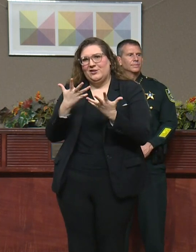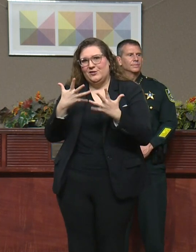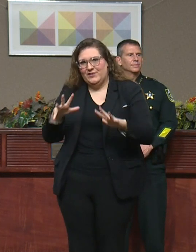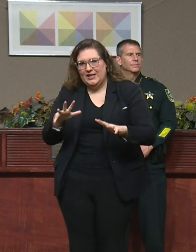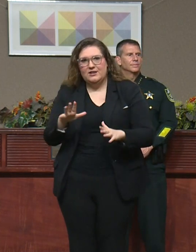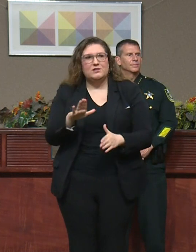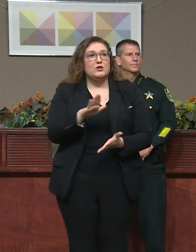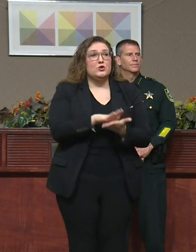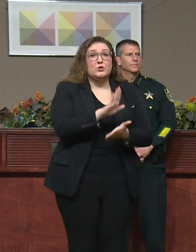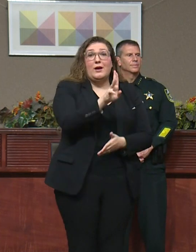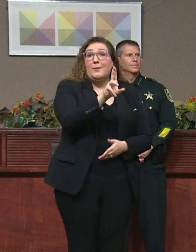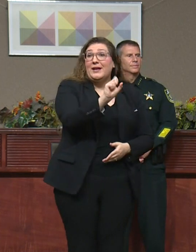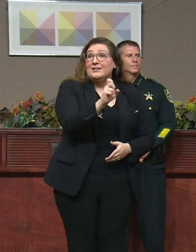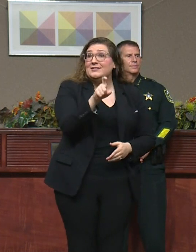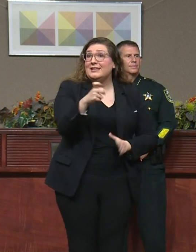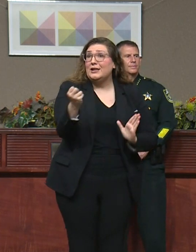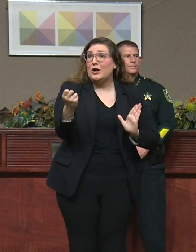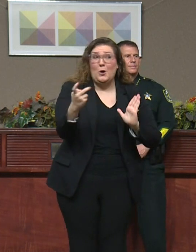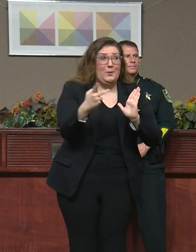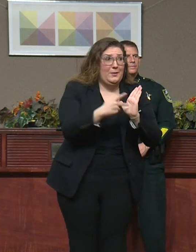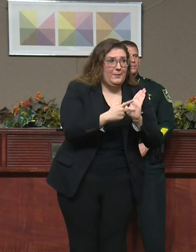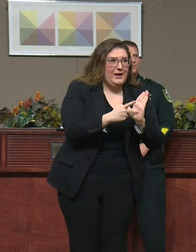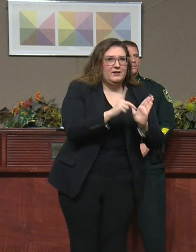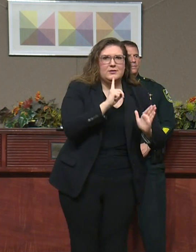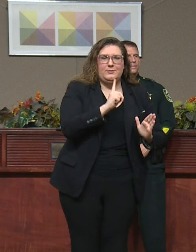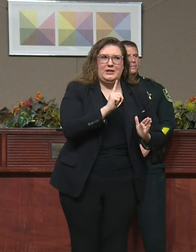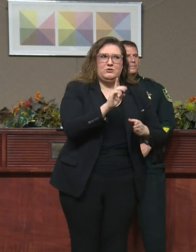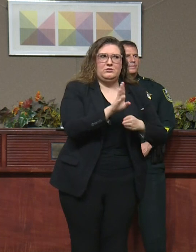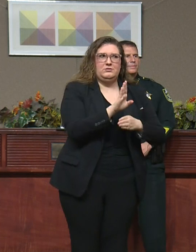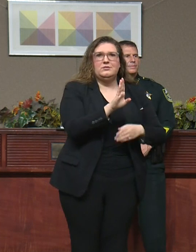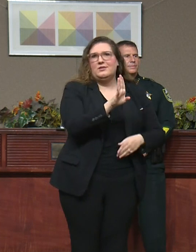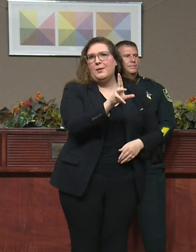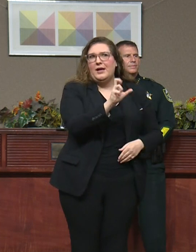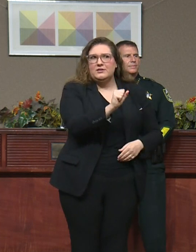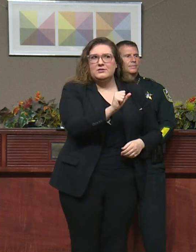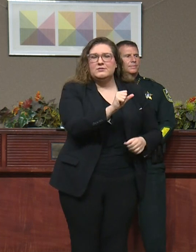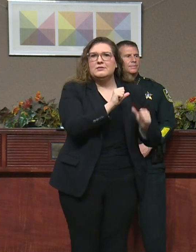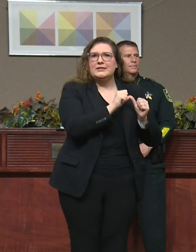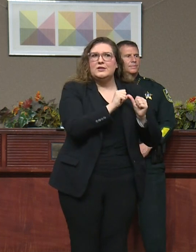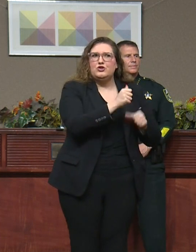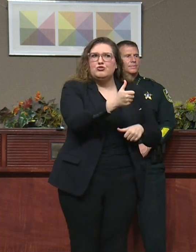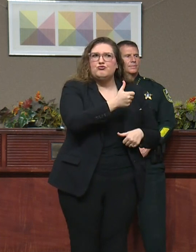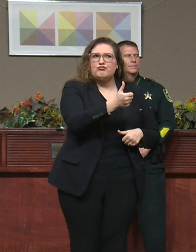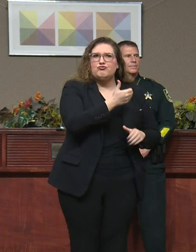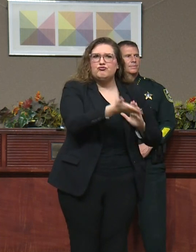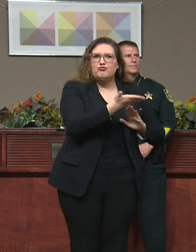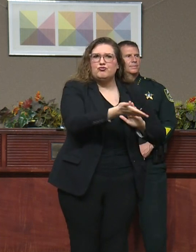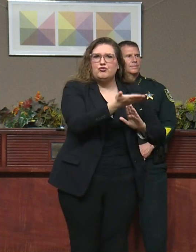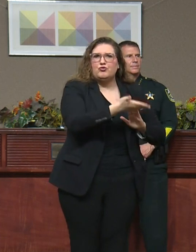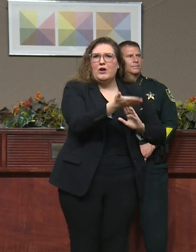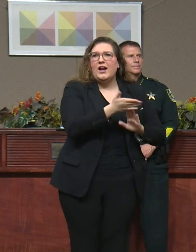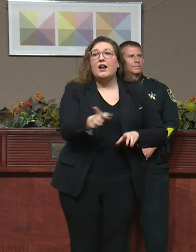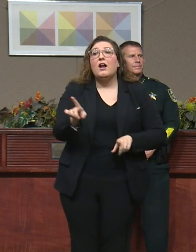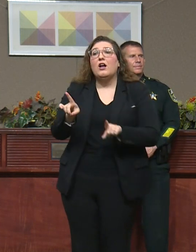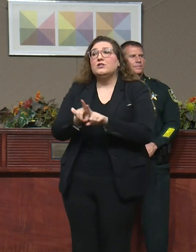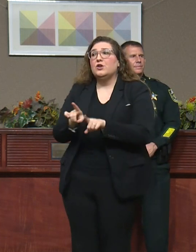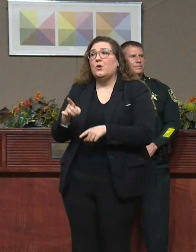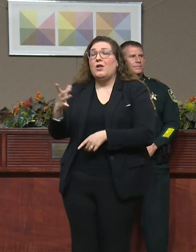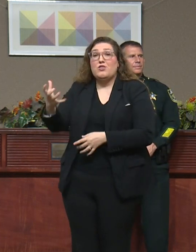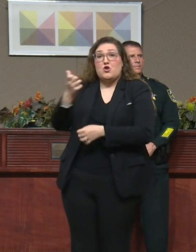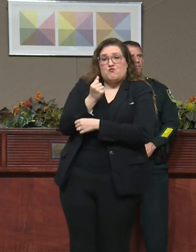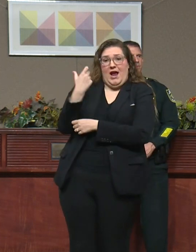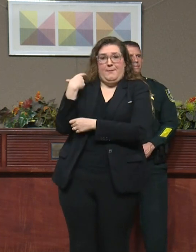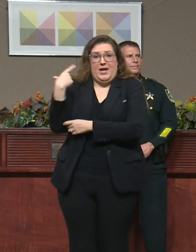servicing. And we have to continue our grab and go program, which is currently being staffed largely by a temp service, helping us